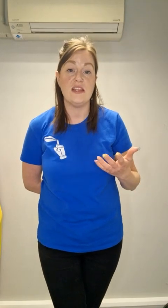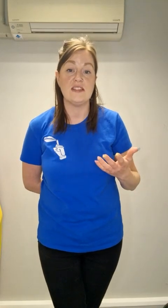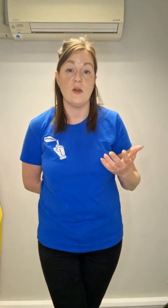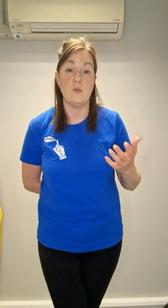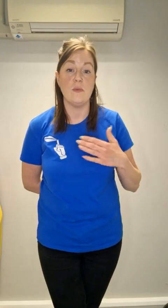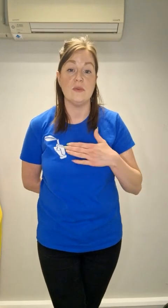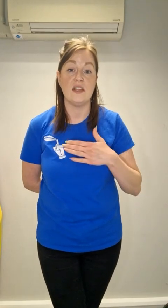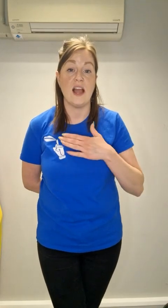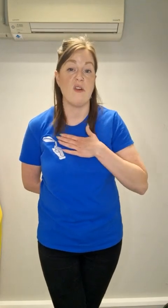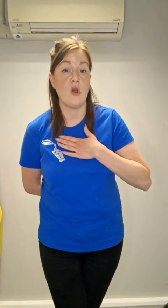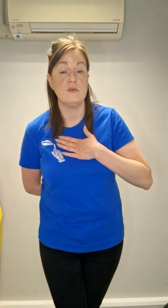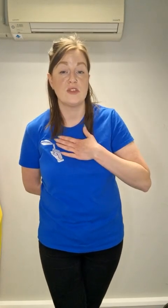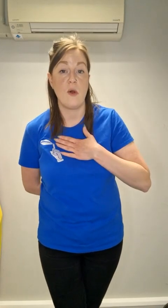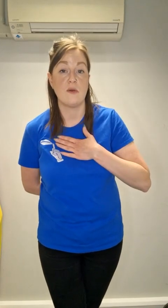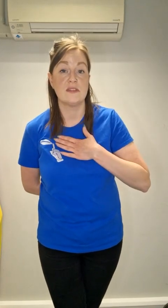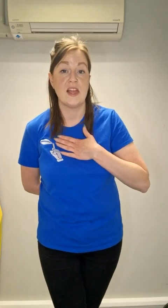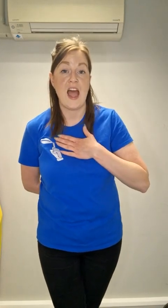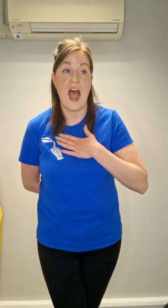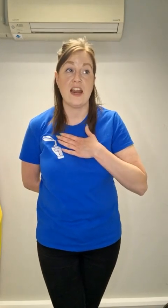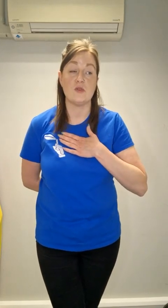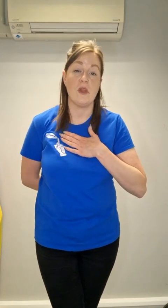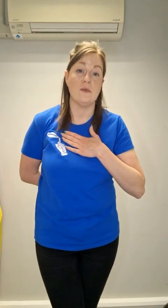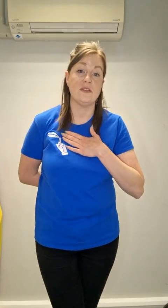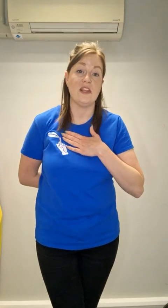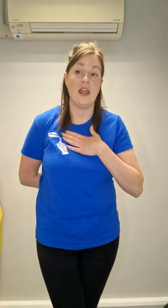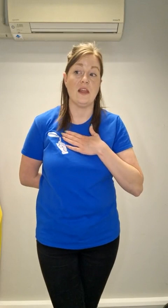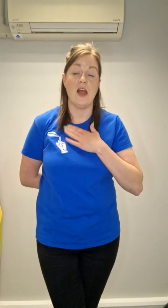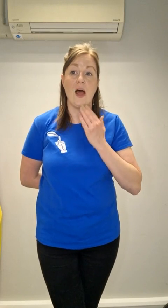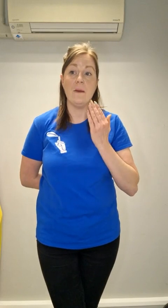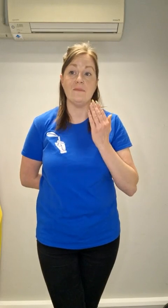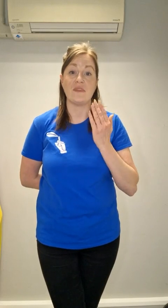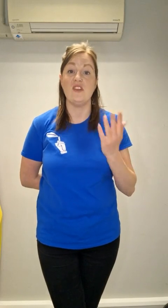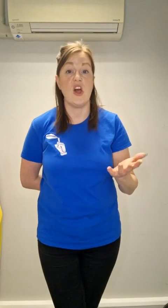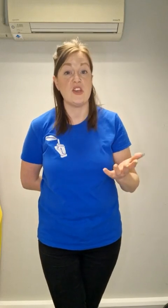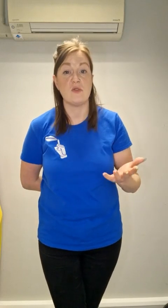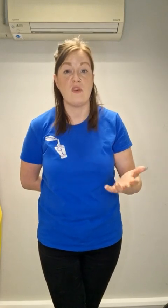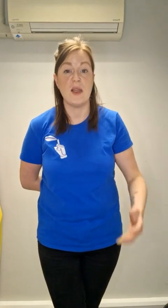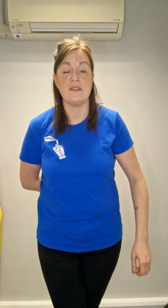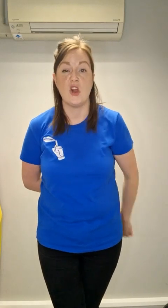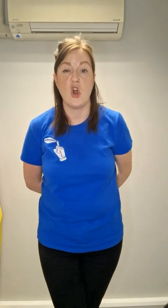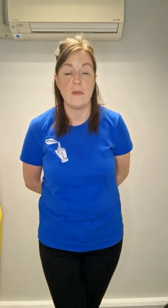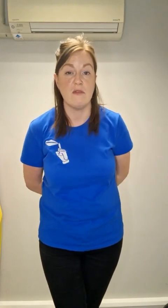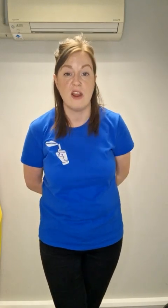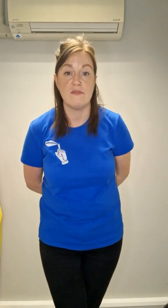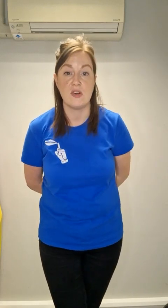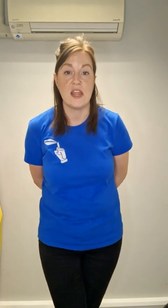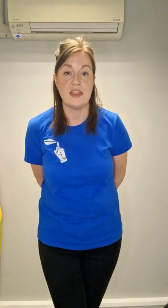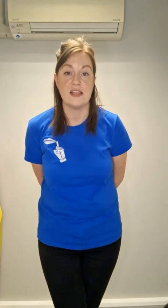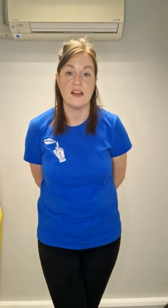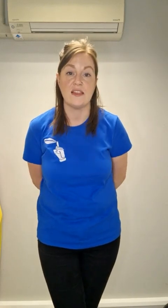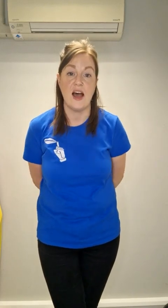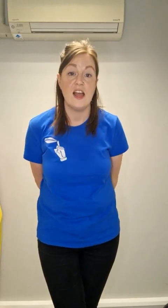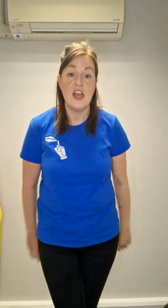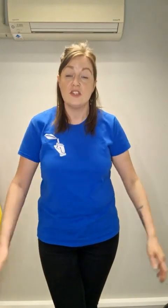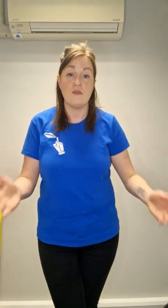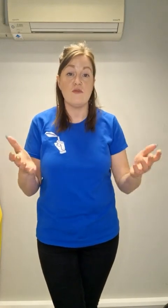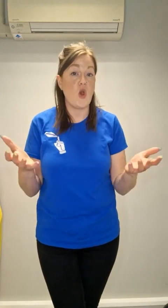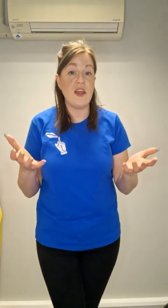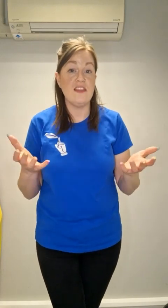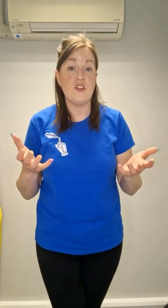so we will sing our own songs and we will sing nursery rhymes that are copyright free and things like that. So if you've got any that you